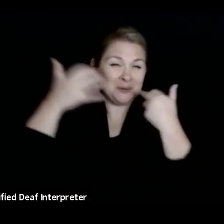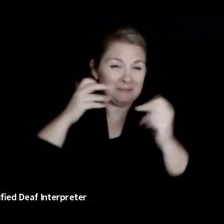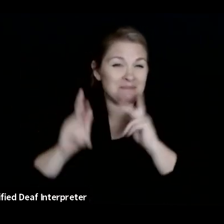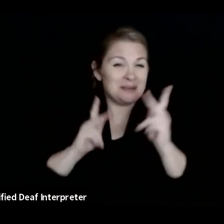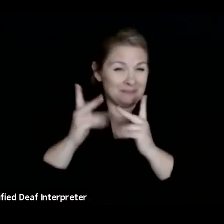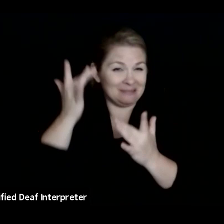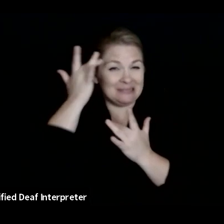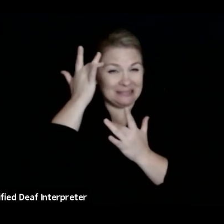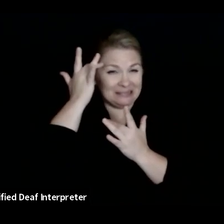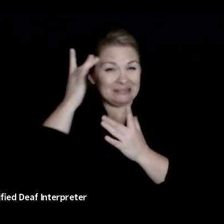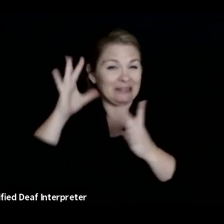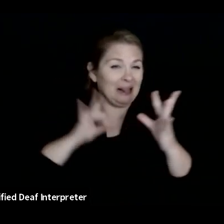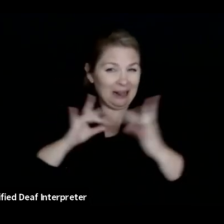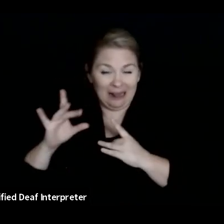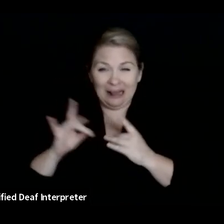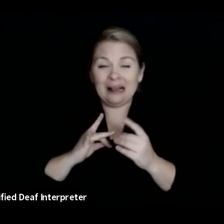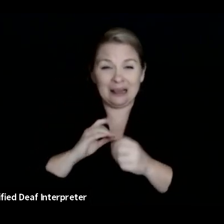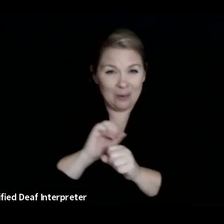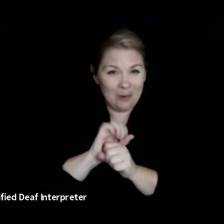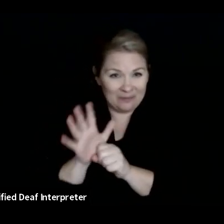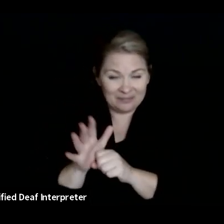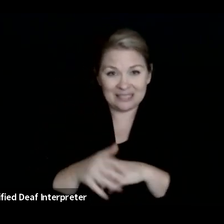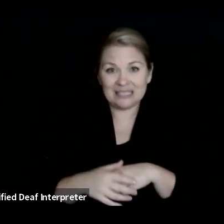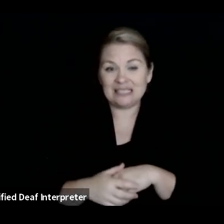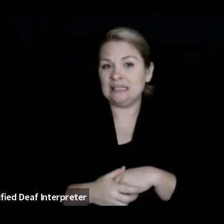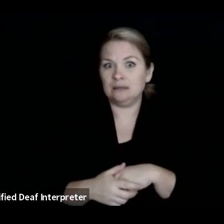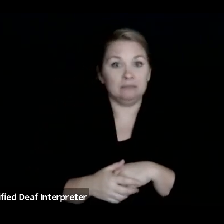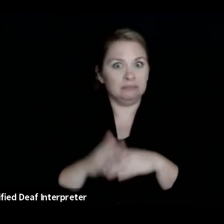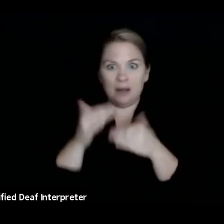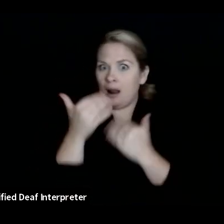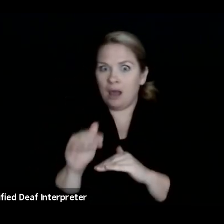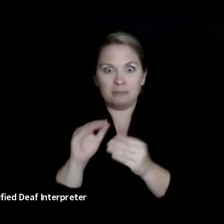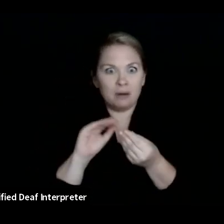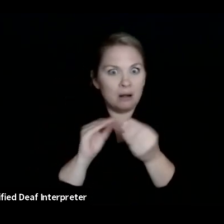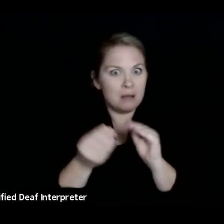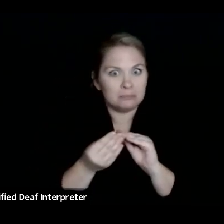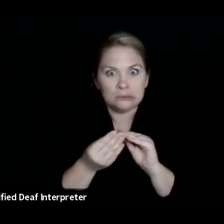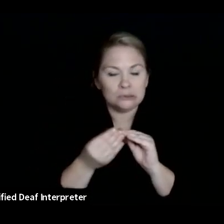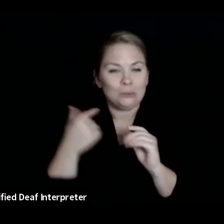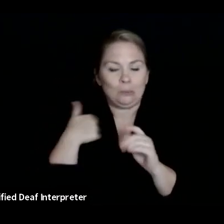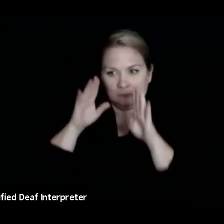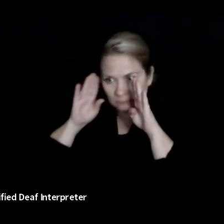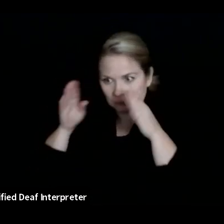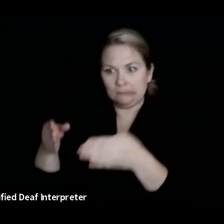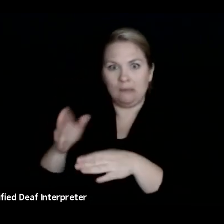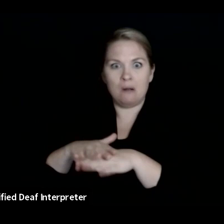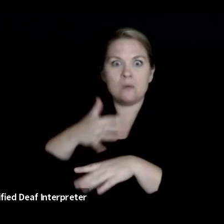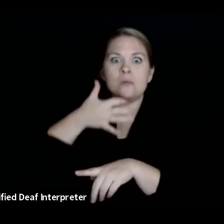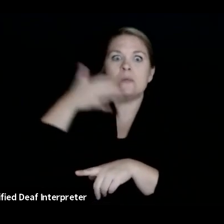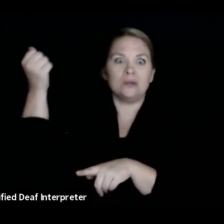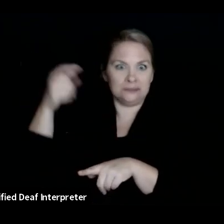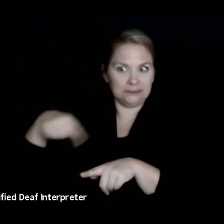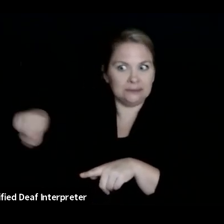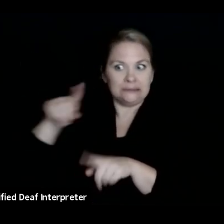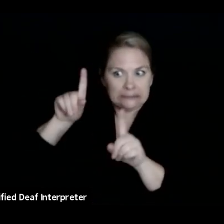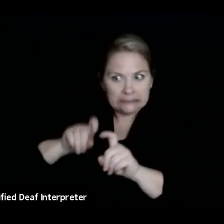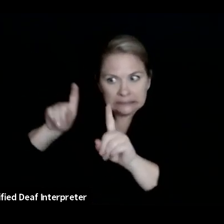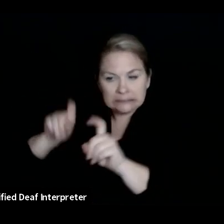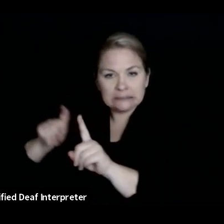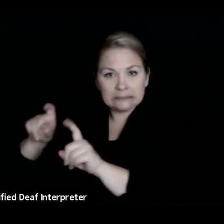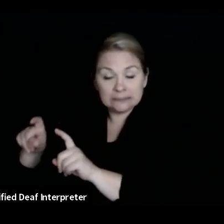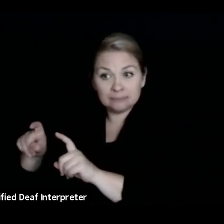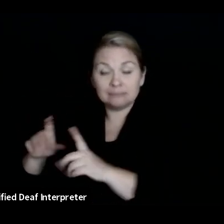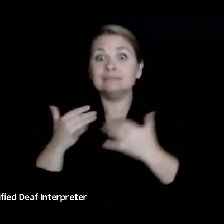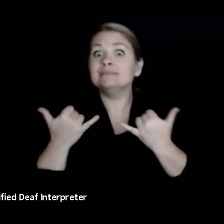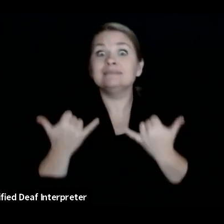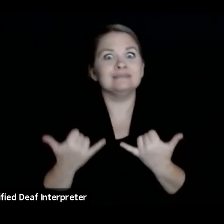that particular population when we had limited testing capacity. But now, when we look at our